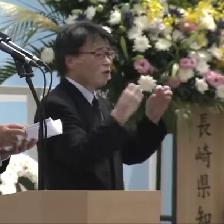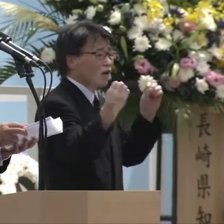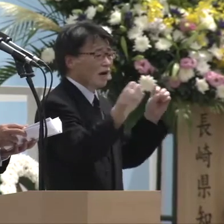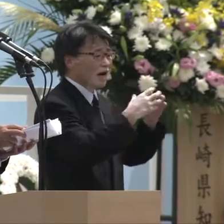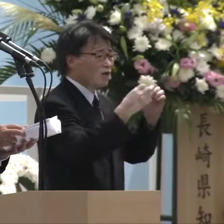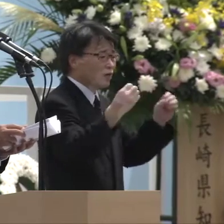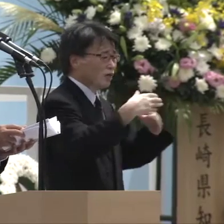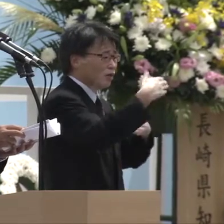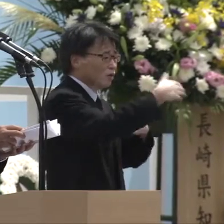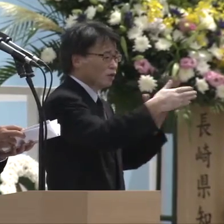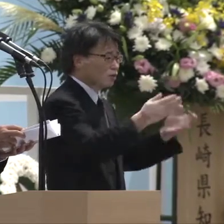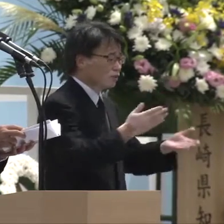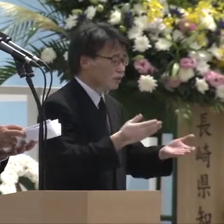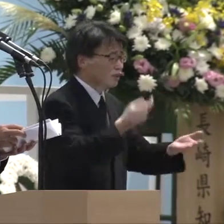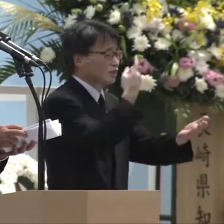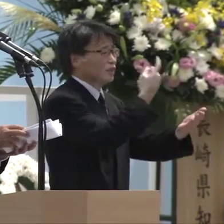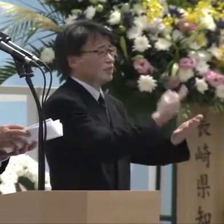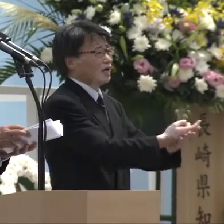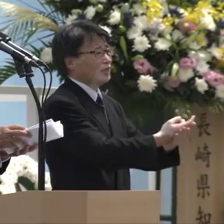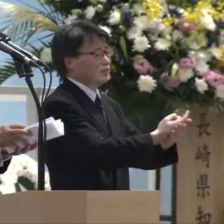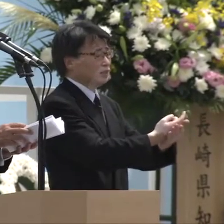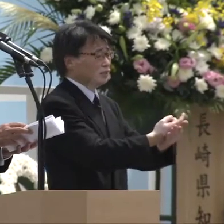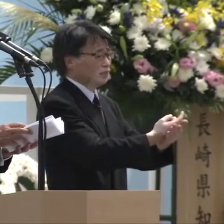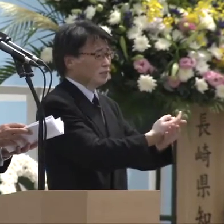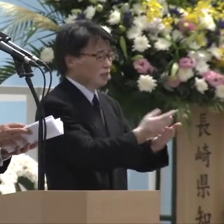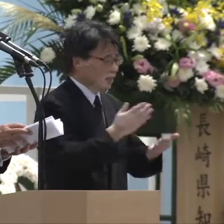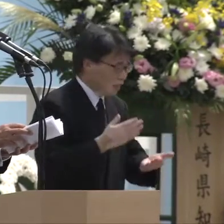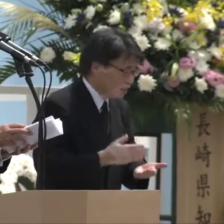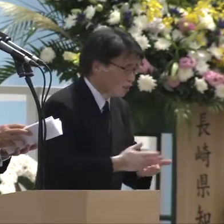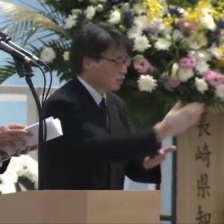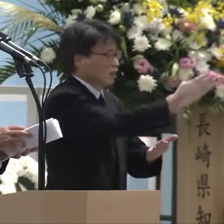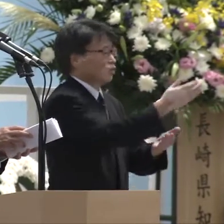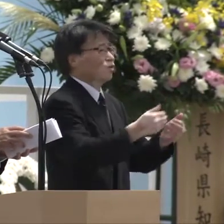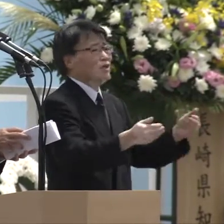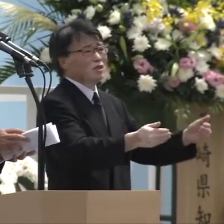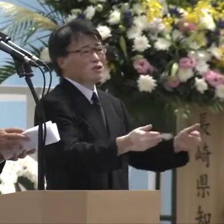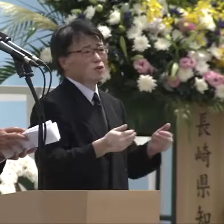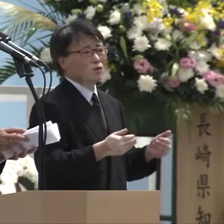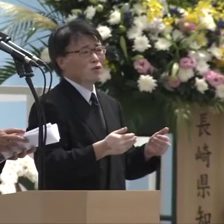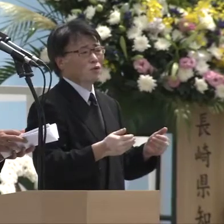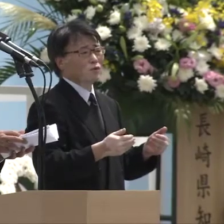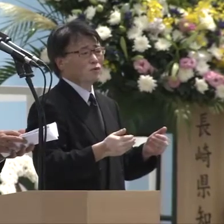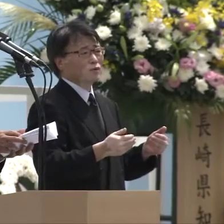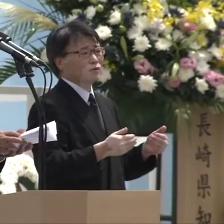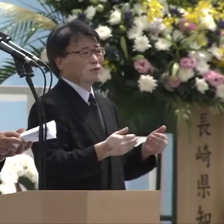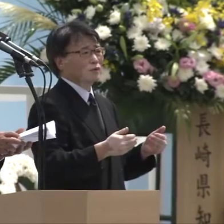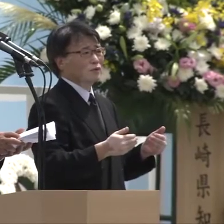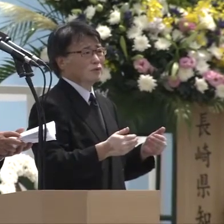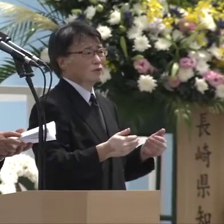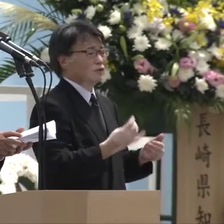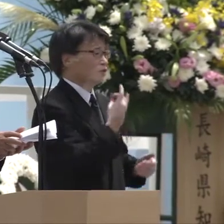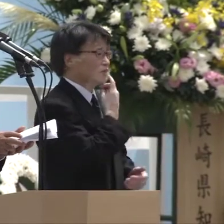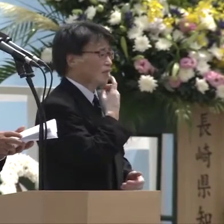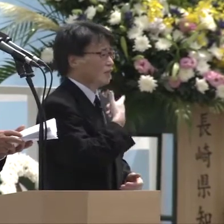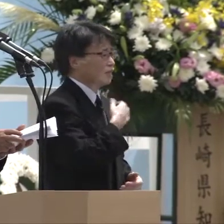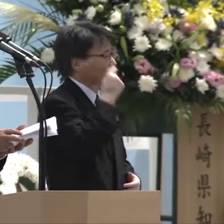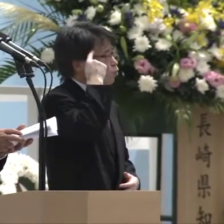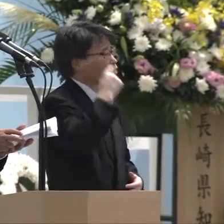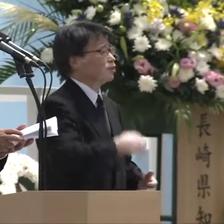dialogue and by doing so, to make sure to take the first step forward towards nuclear weapons abolishment.